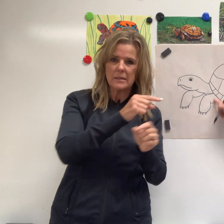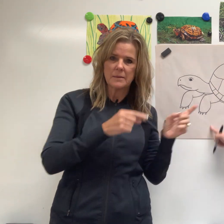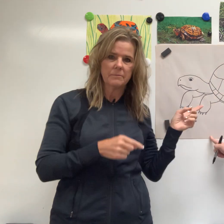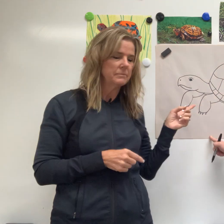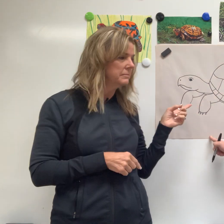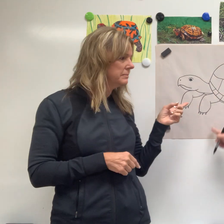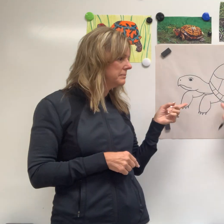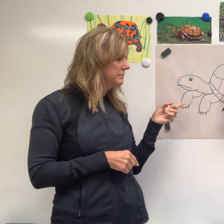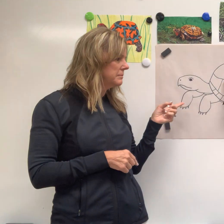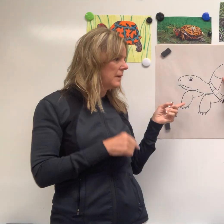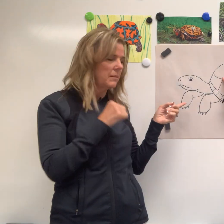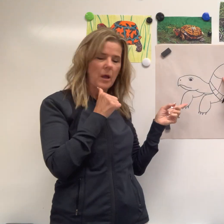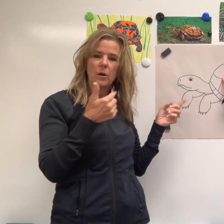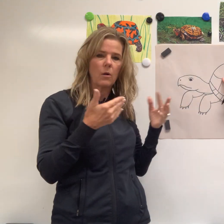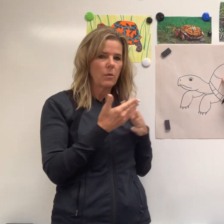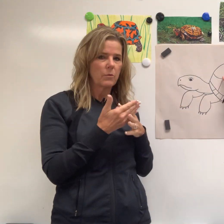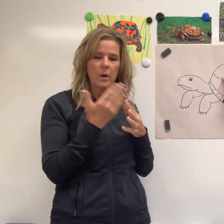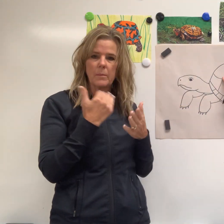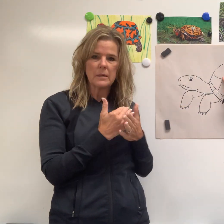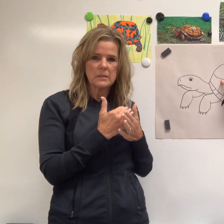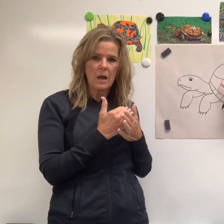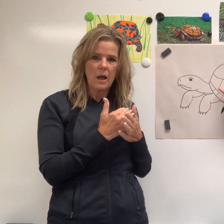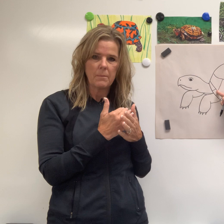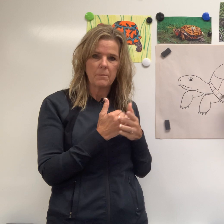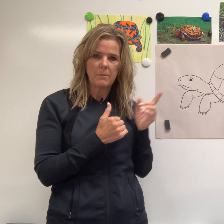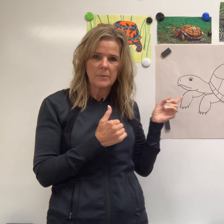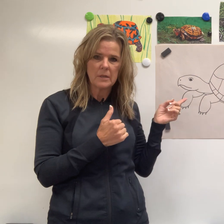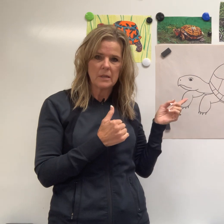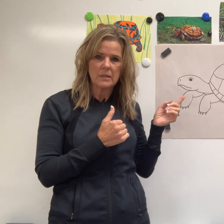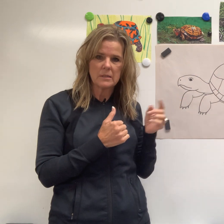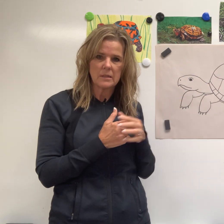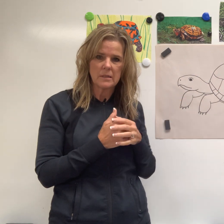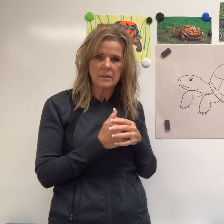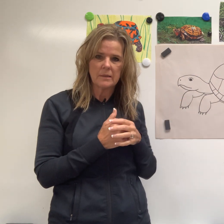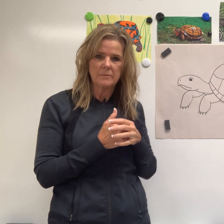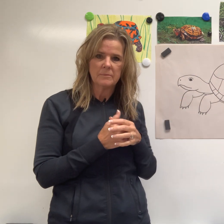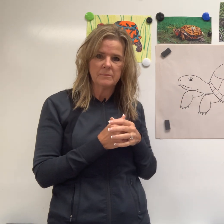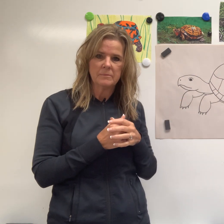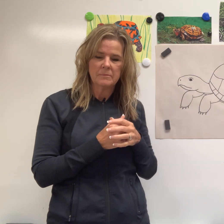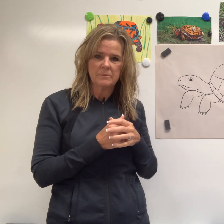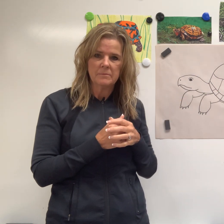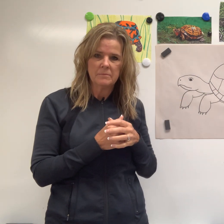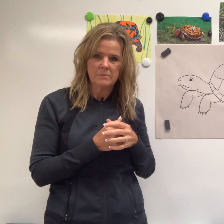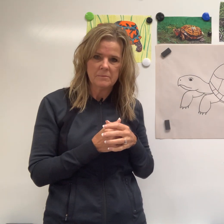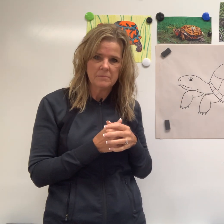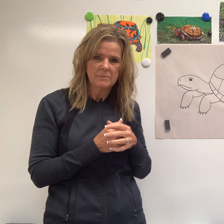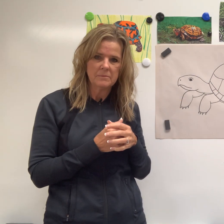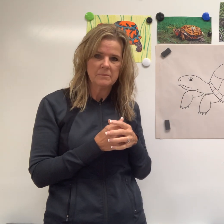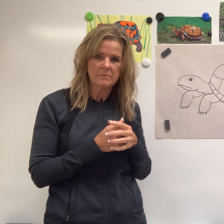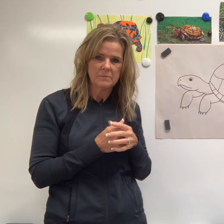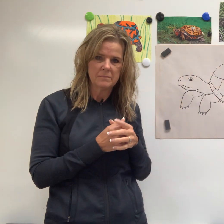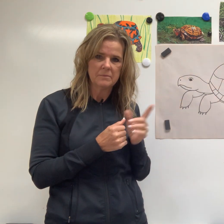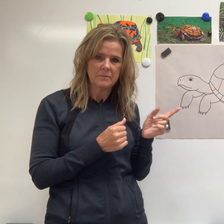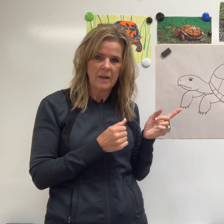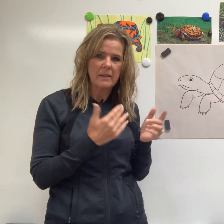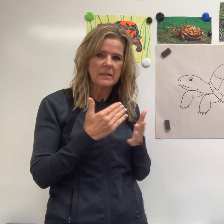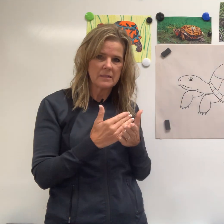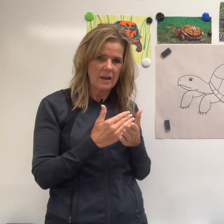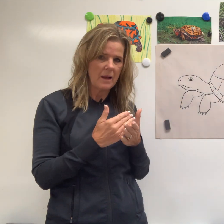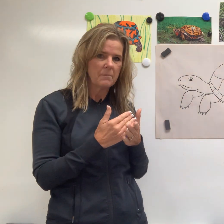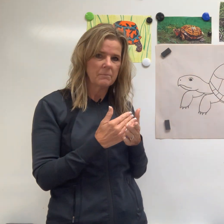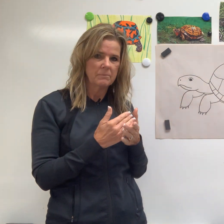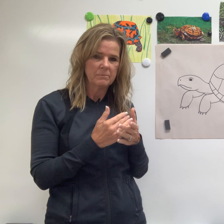I'm not going all the way through. I'm gonna stop this curve line to this curve line, then stop. This curve line to this curve line,